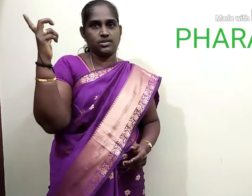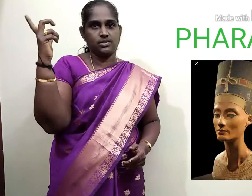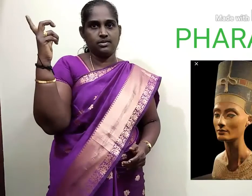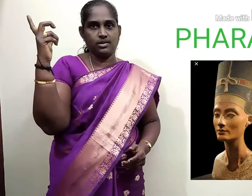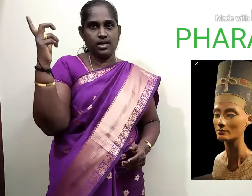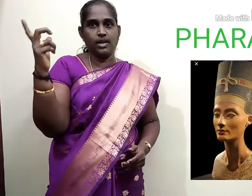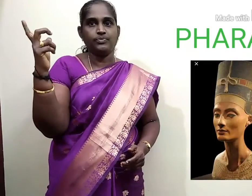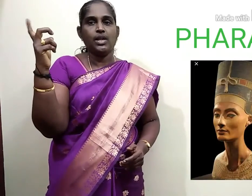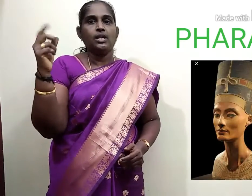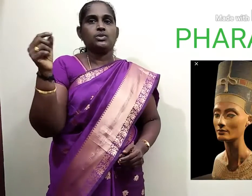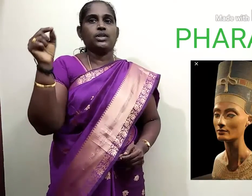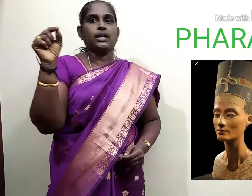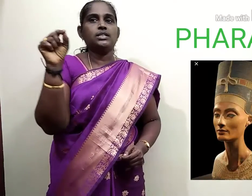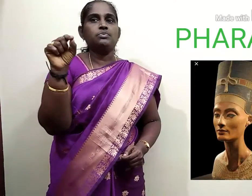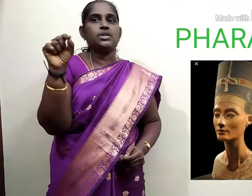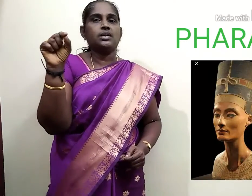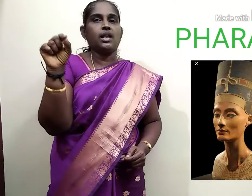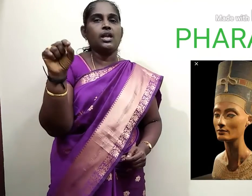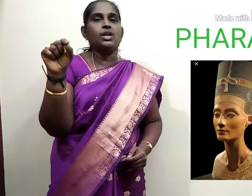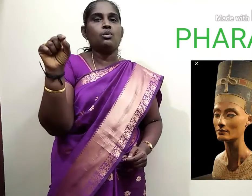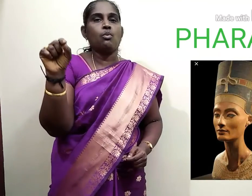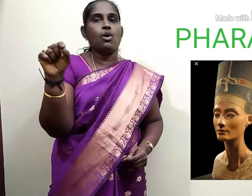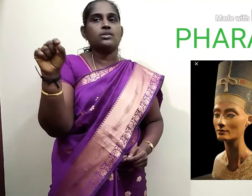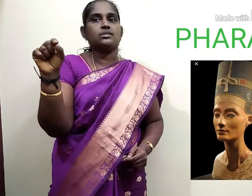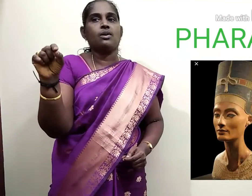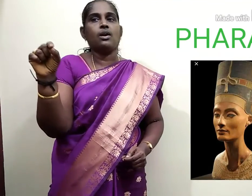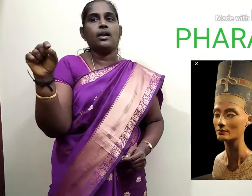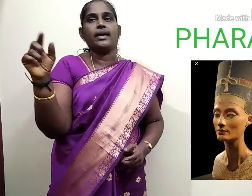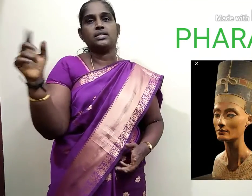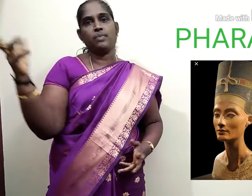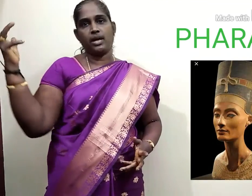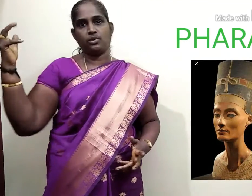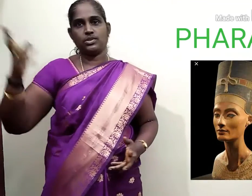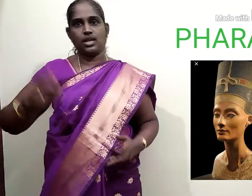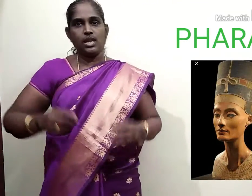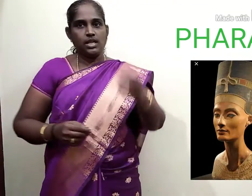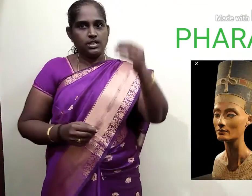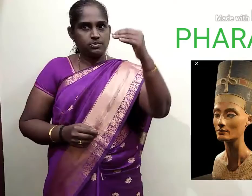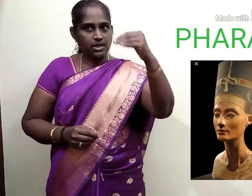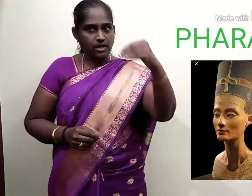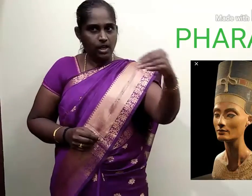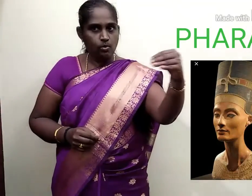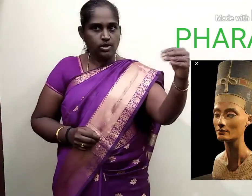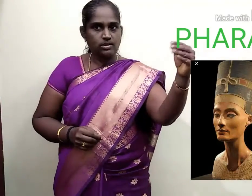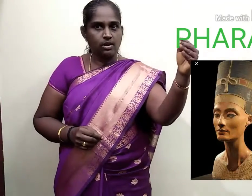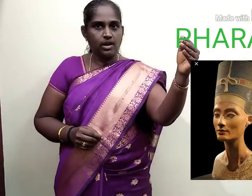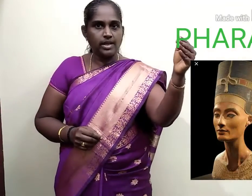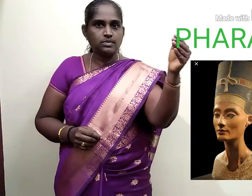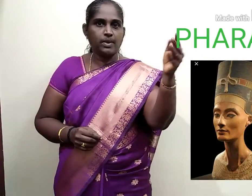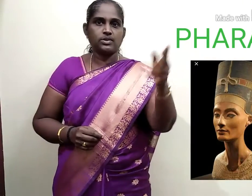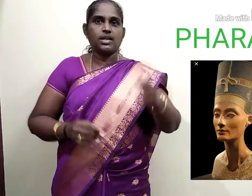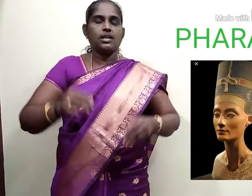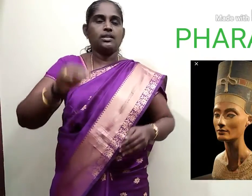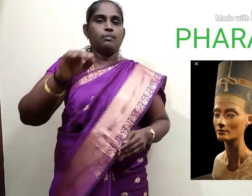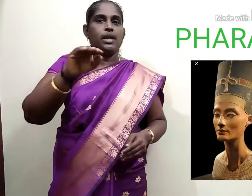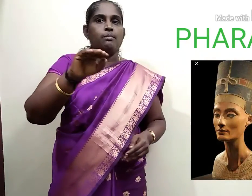P-H-A-R-A-O-H-S. Okay. So the Egyptian king was called as Paros. Egyptian king was called as Paros. The